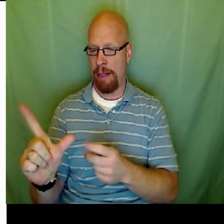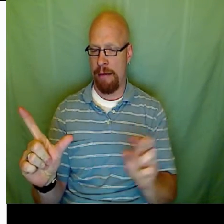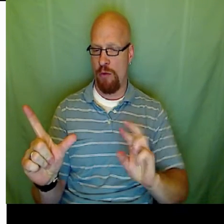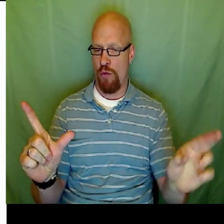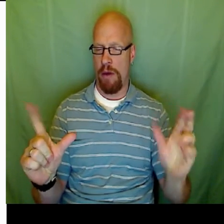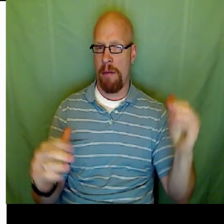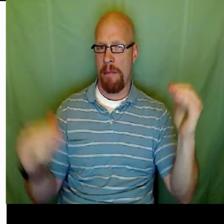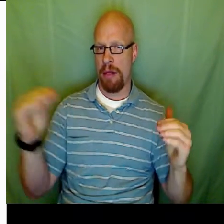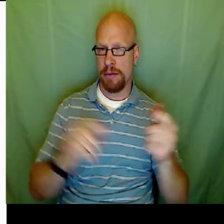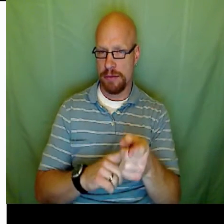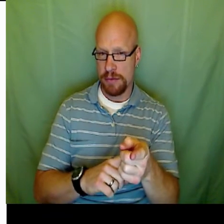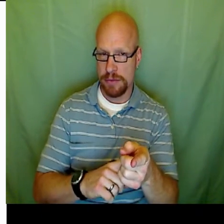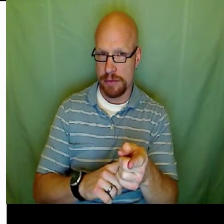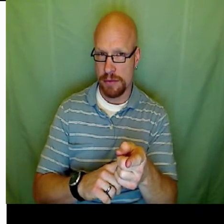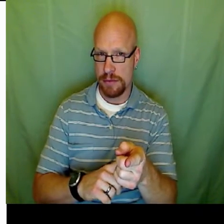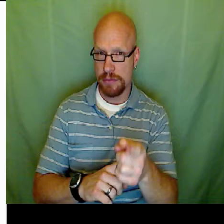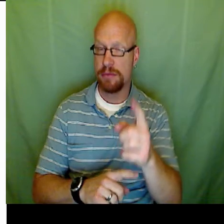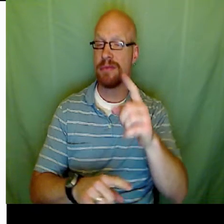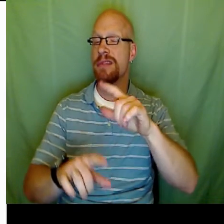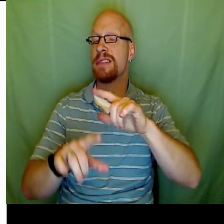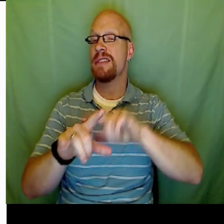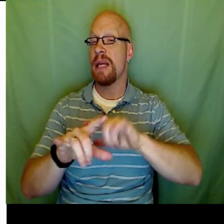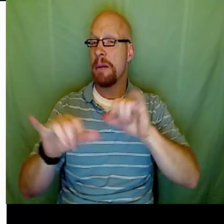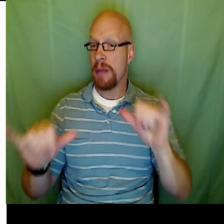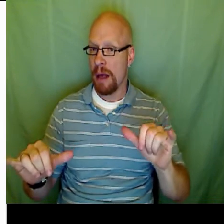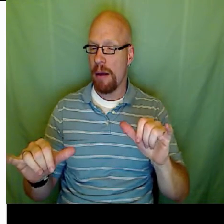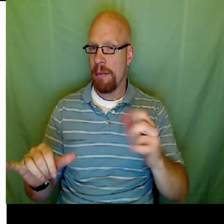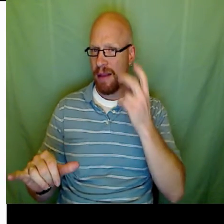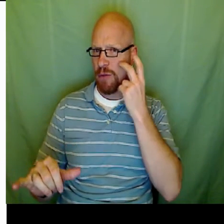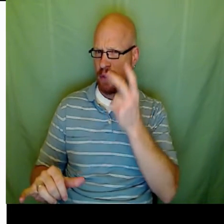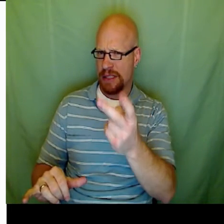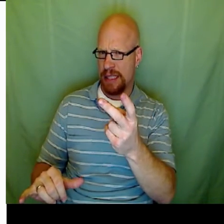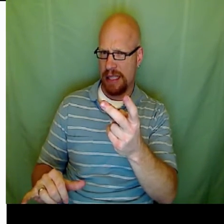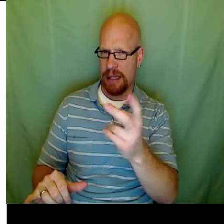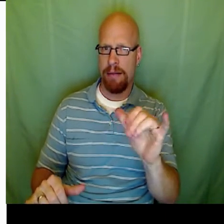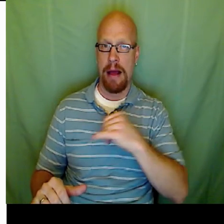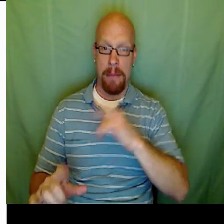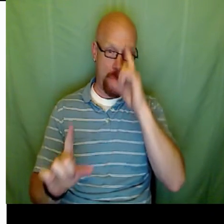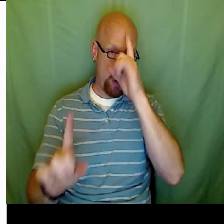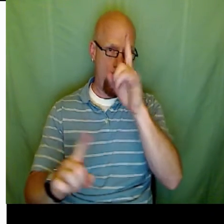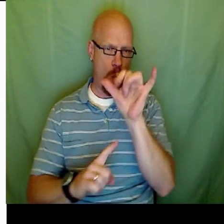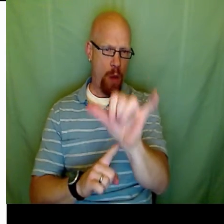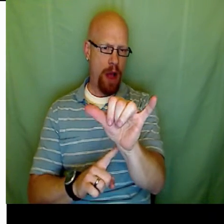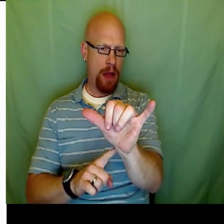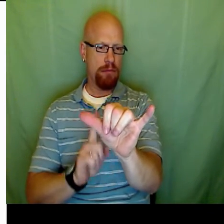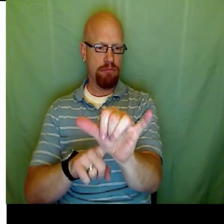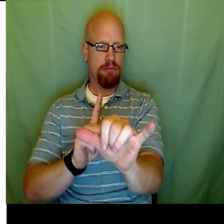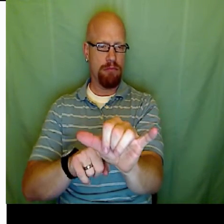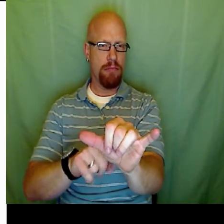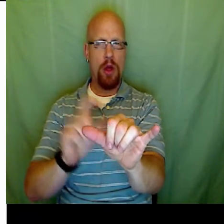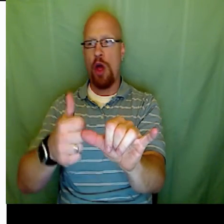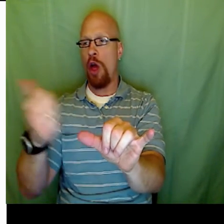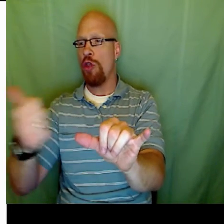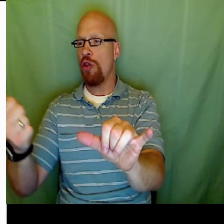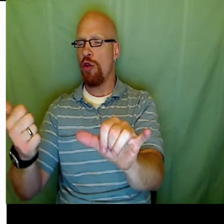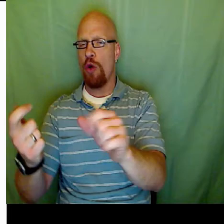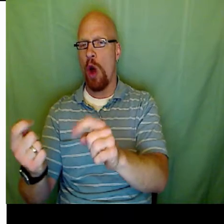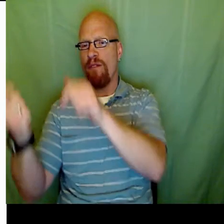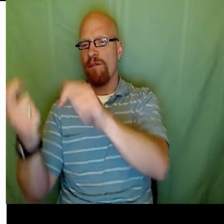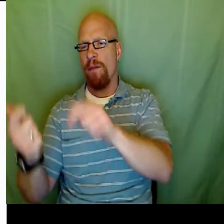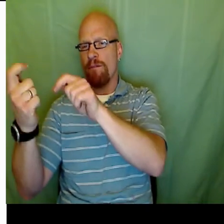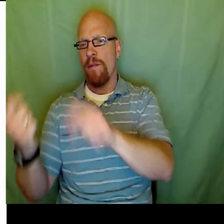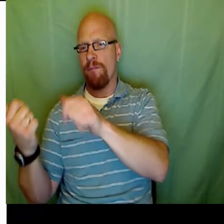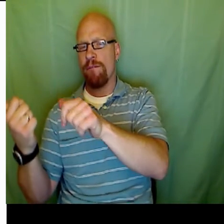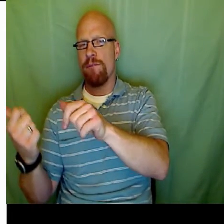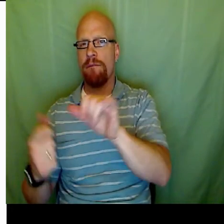need to keep our left side and our right side variable. That's left and right of the equal sign. Now my goal is to solve for y, and